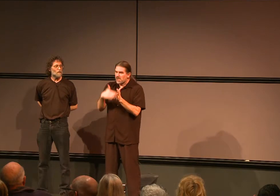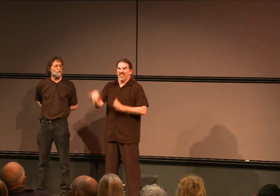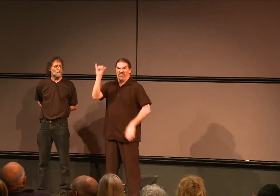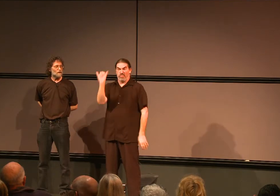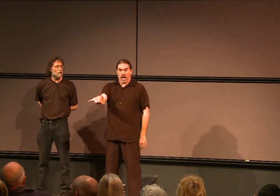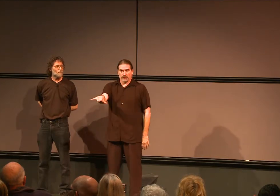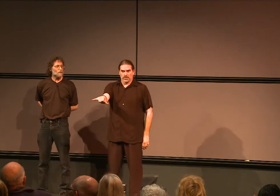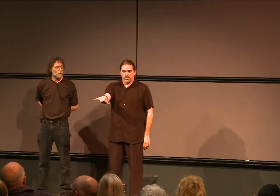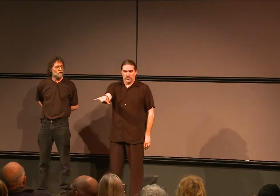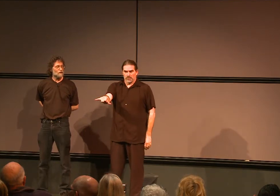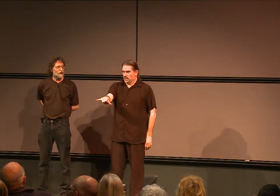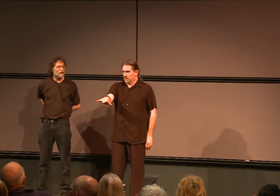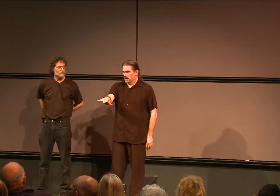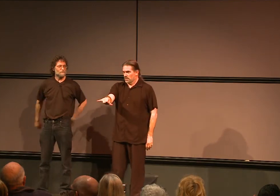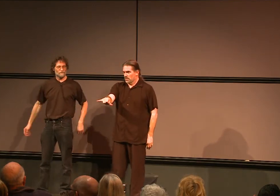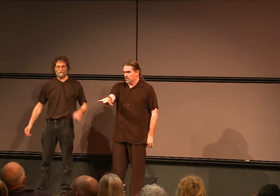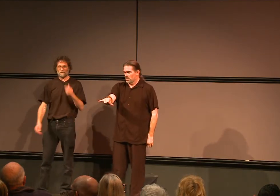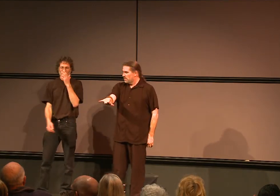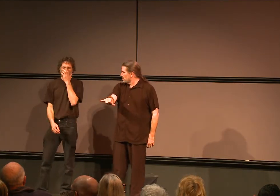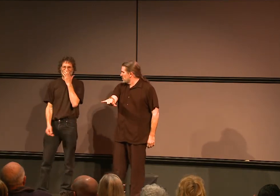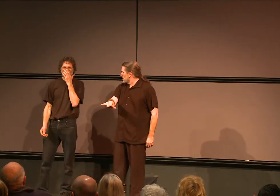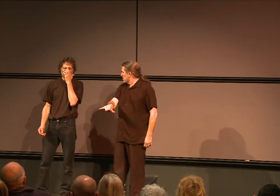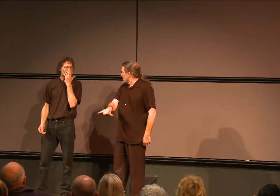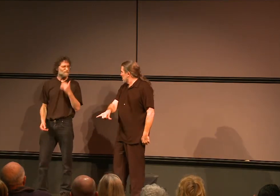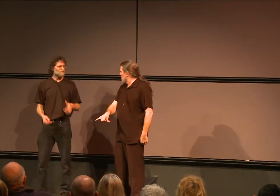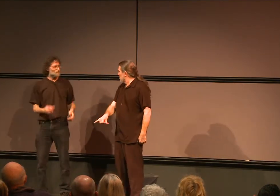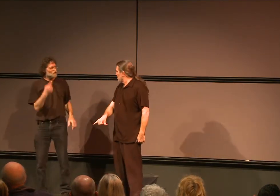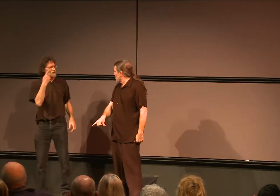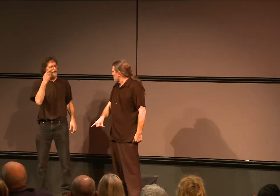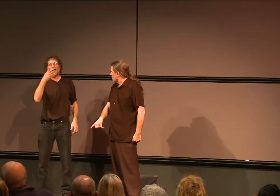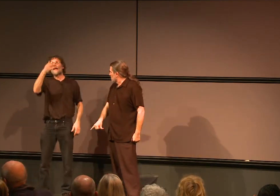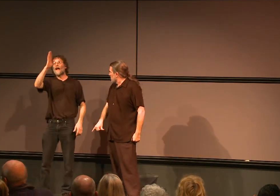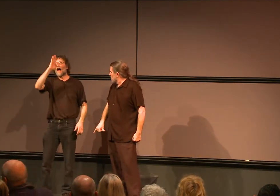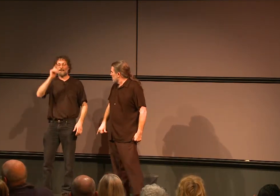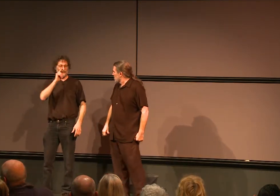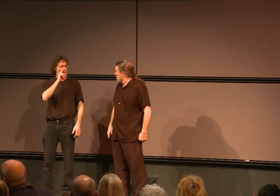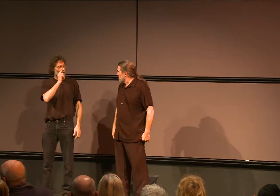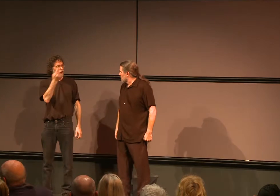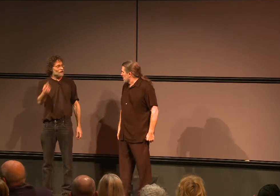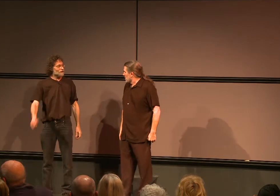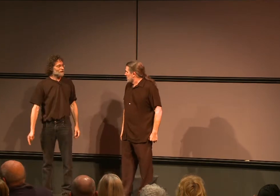Over and over and over again. Do you think God gets bored?